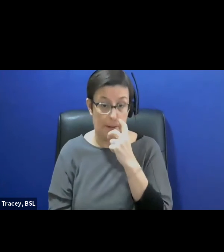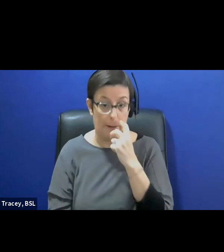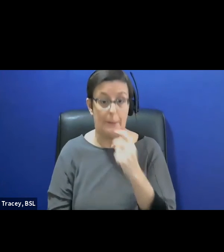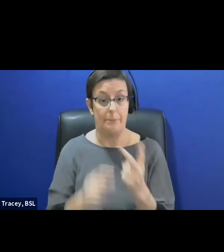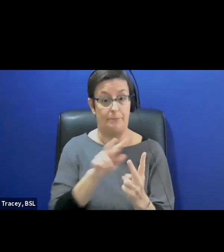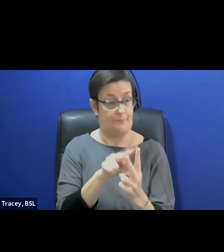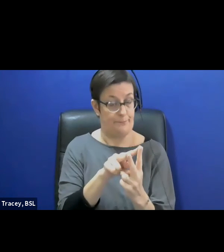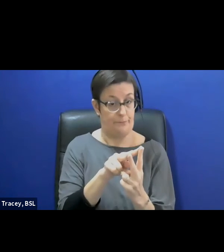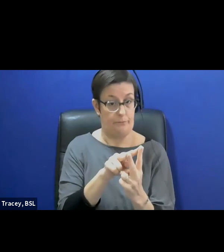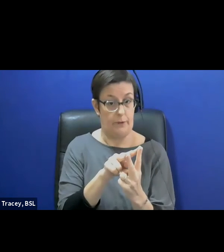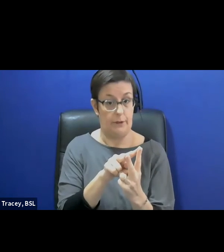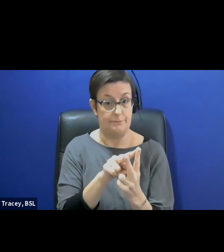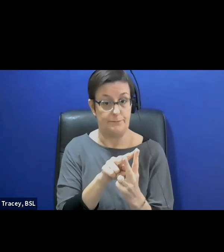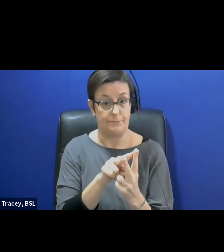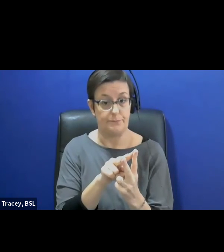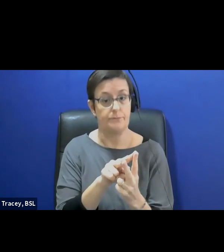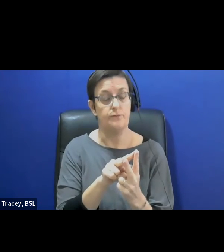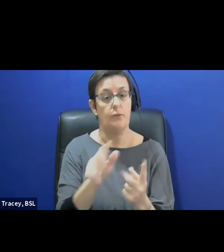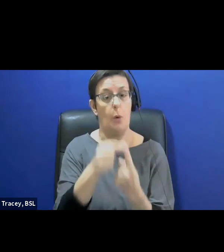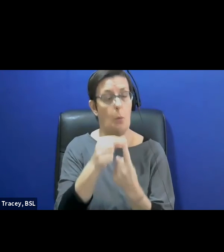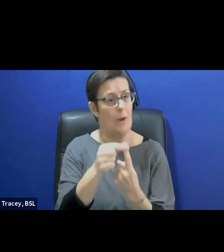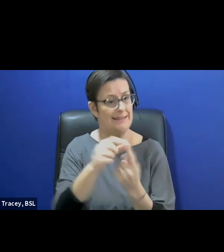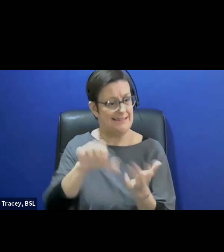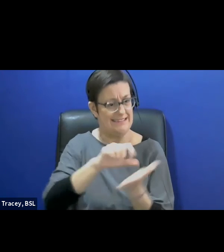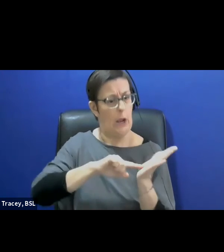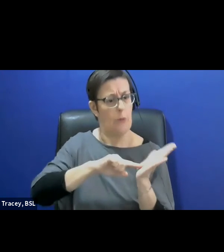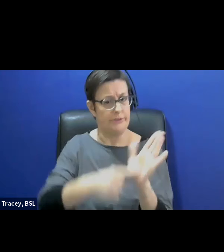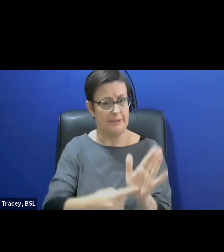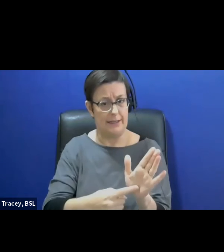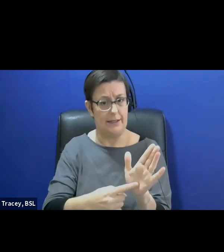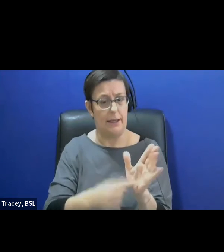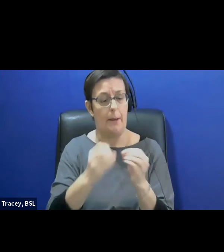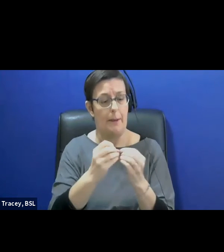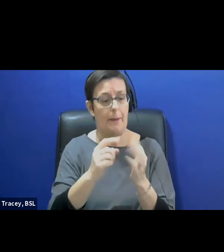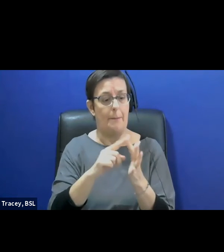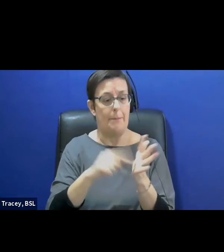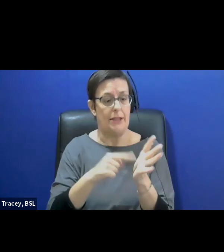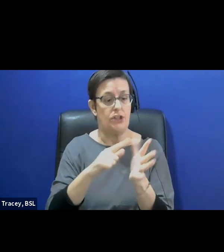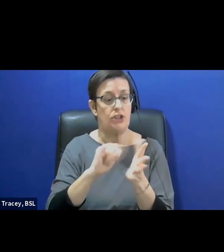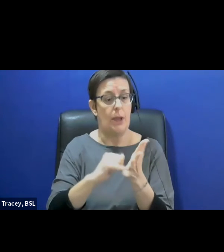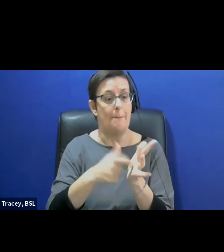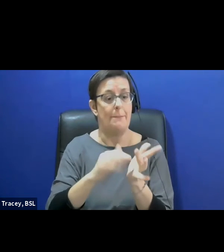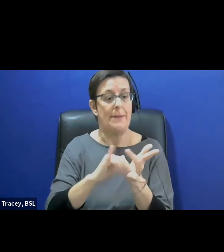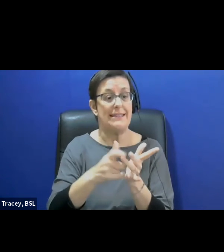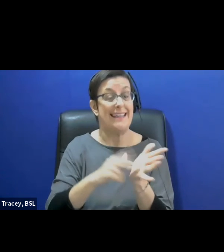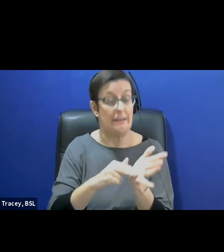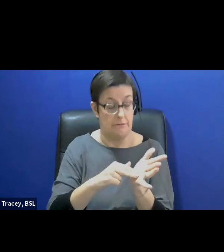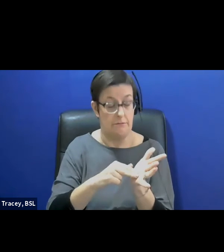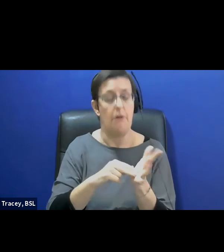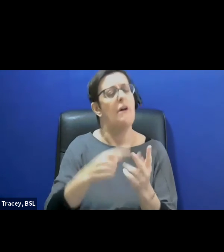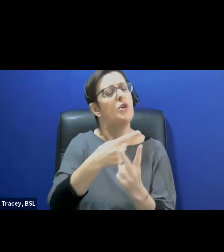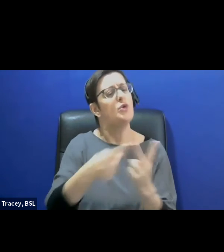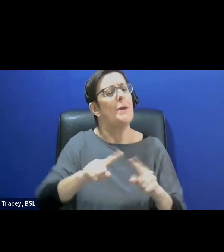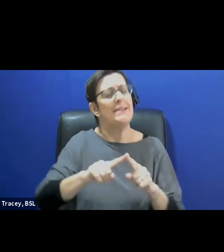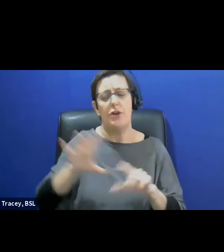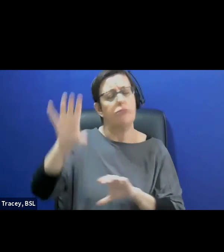then one city it's the one that I presented to you, is the city of Banjarmasin. So it's 2 is in the different province, one